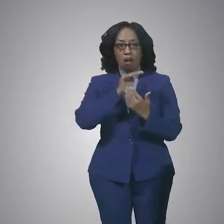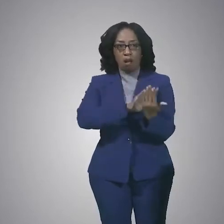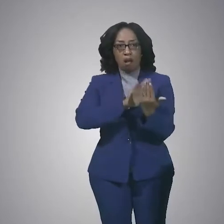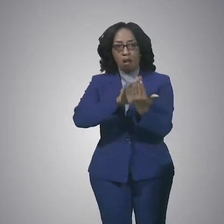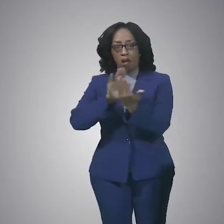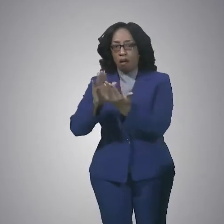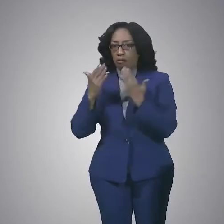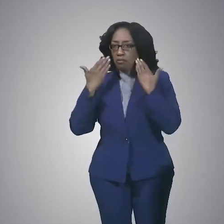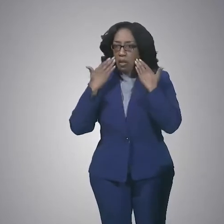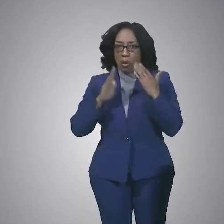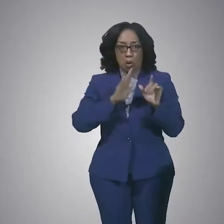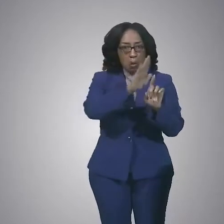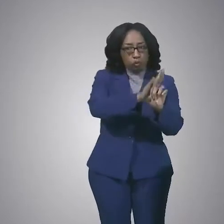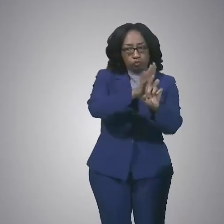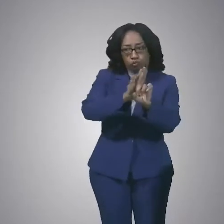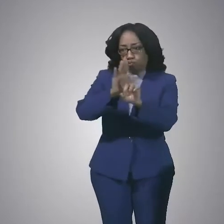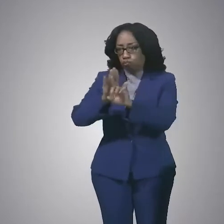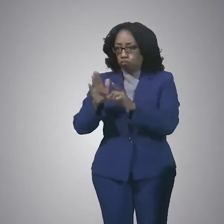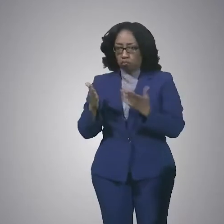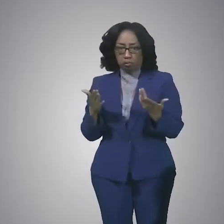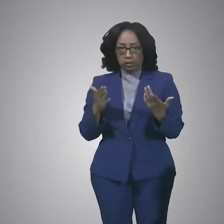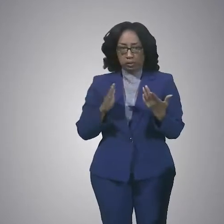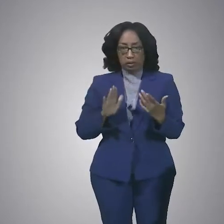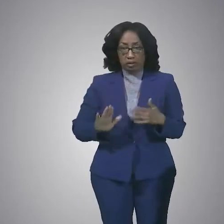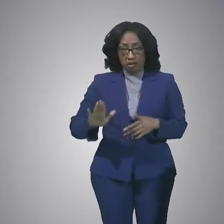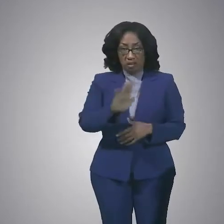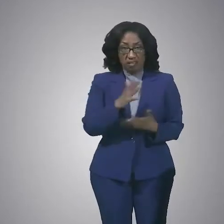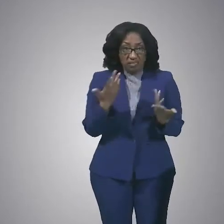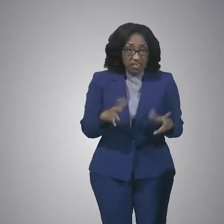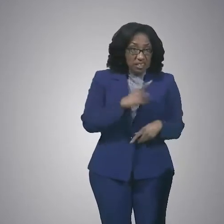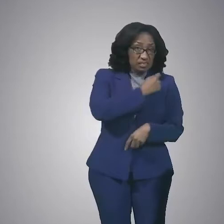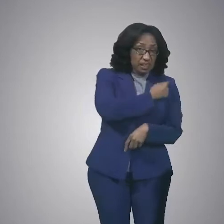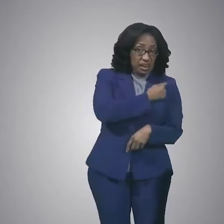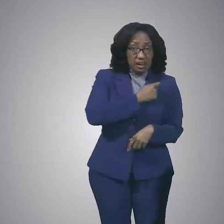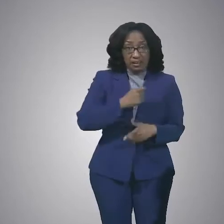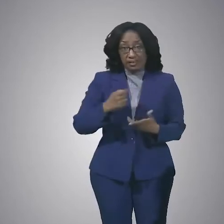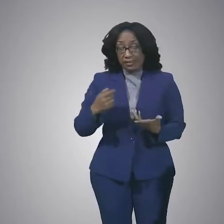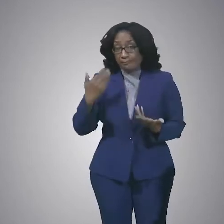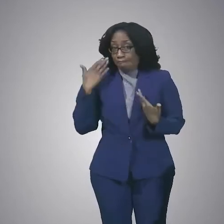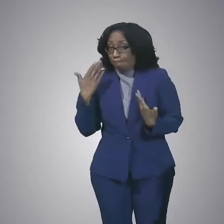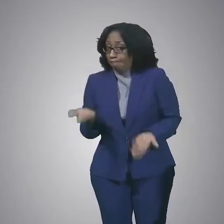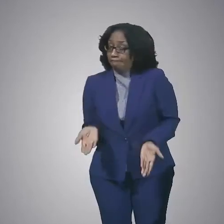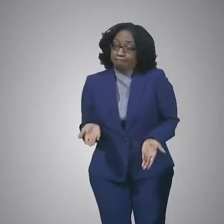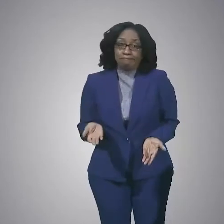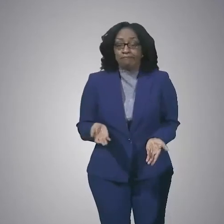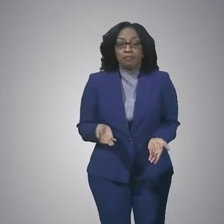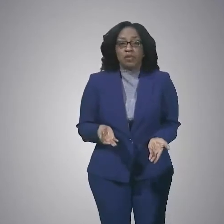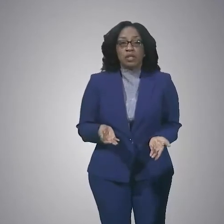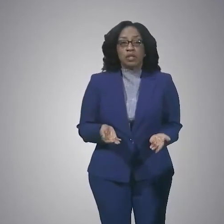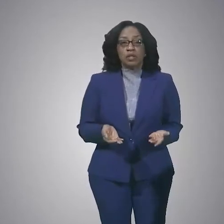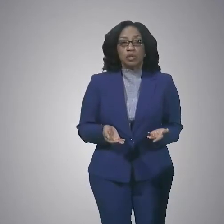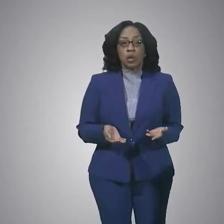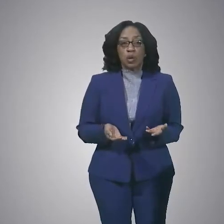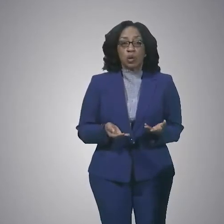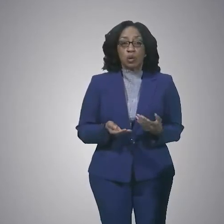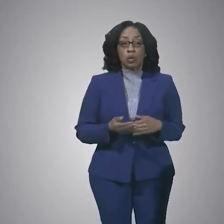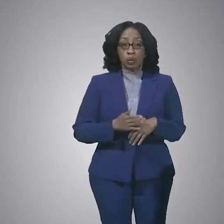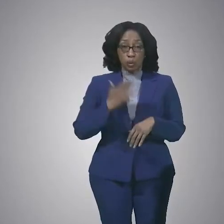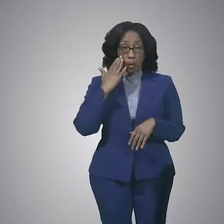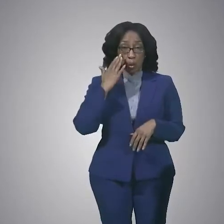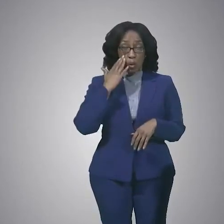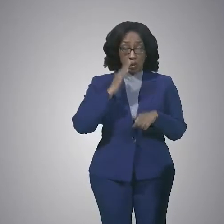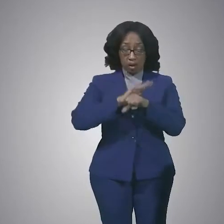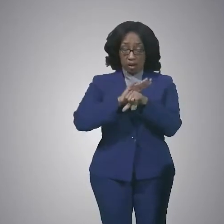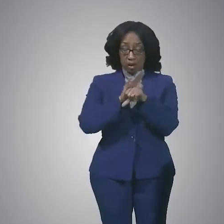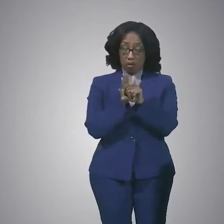to know the vaccination status or health status of many of the people that they're serving. And if we don't know anything else from COVID-19,